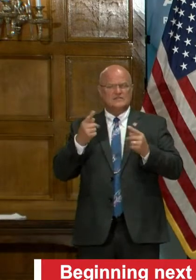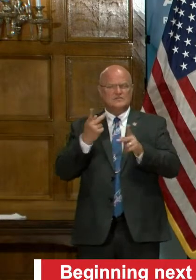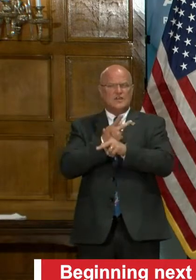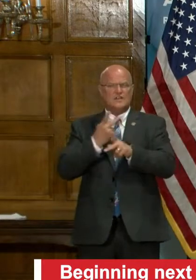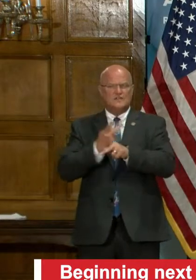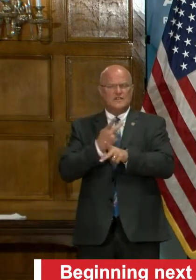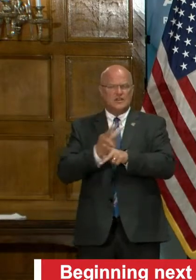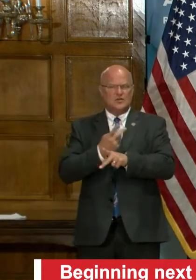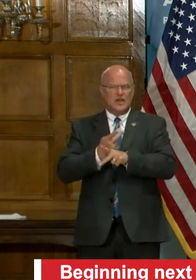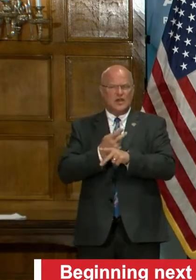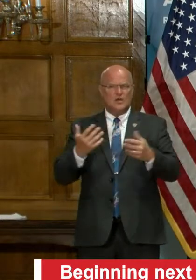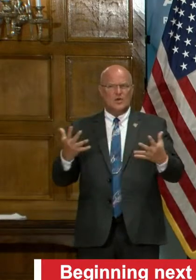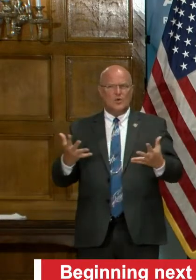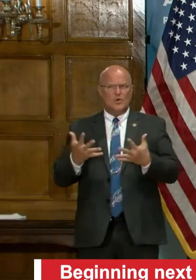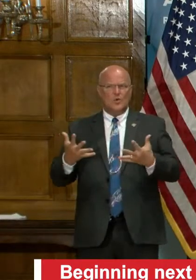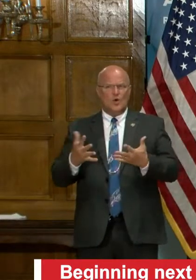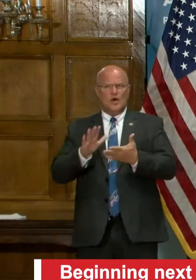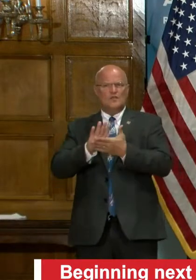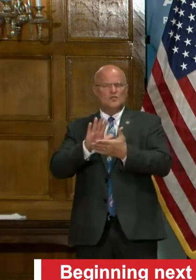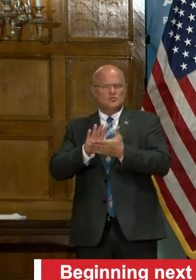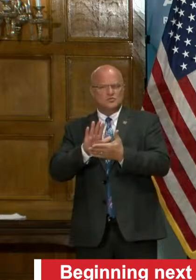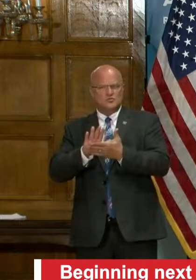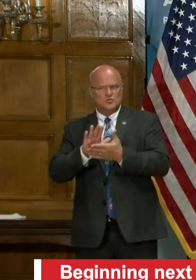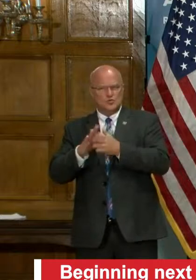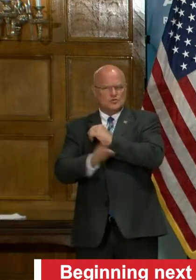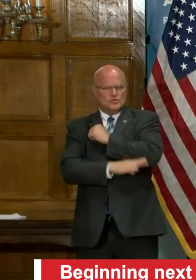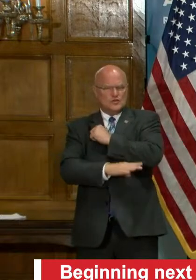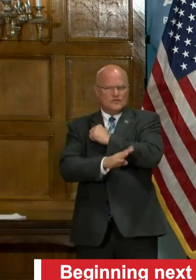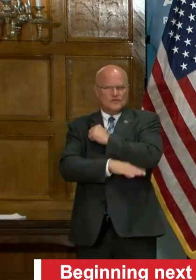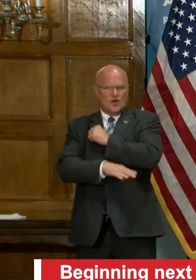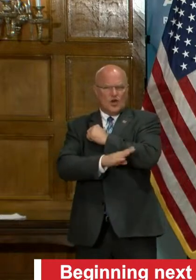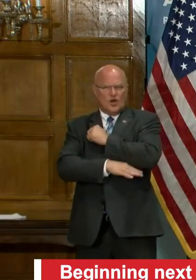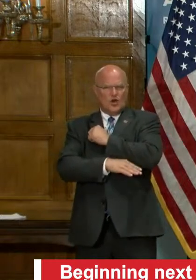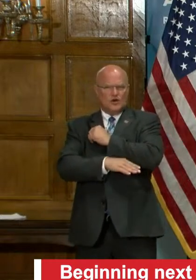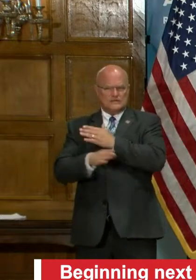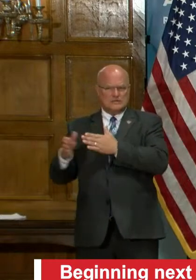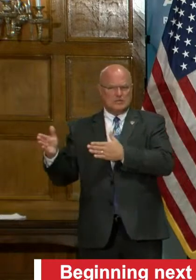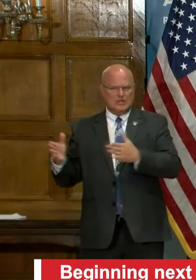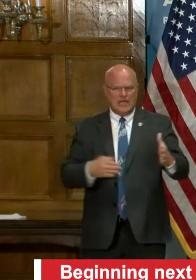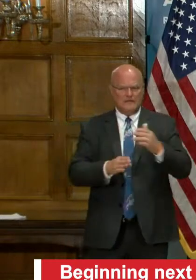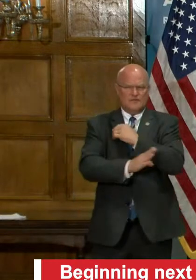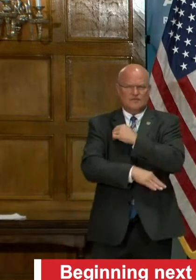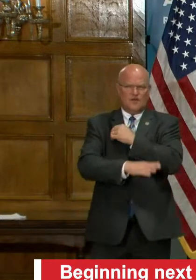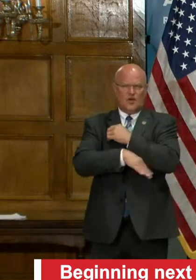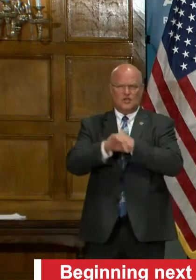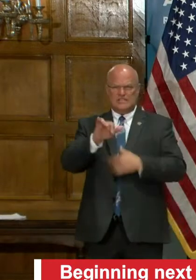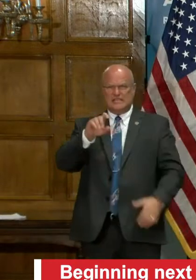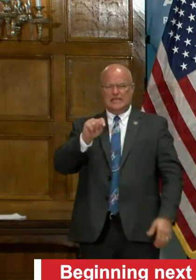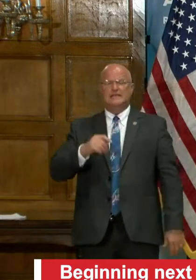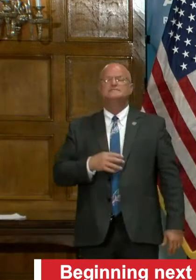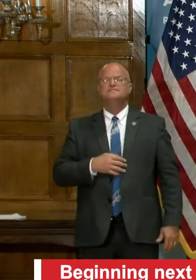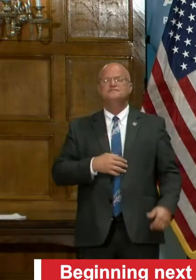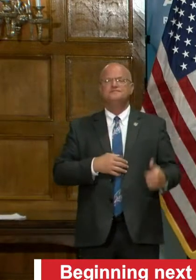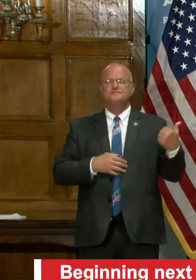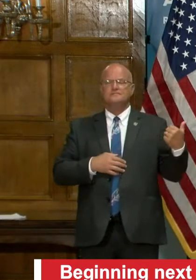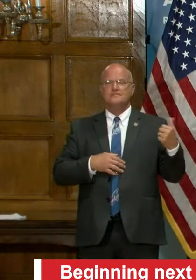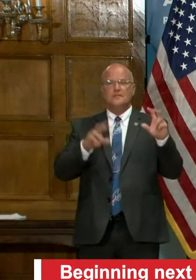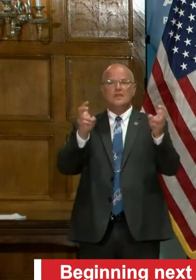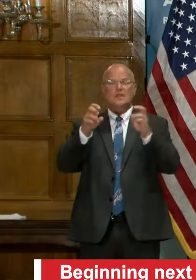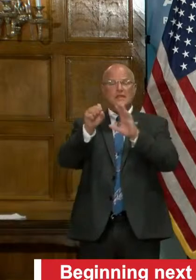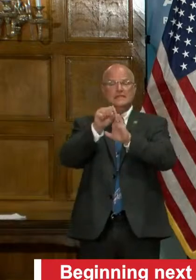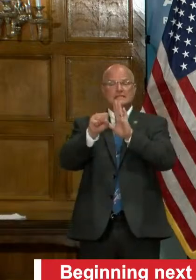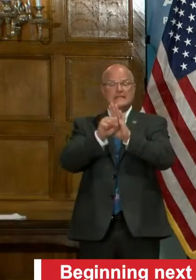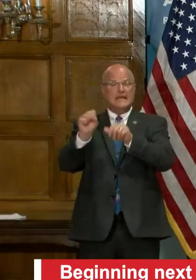out what to do with schools in the fall? Is there a final plan yet put together on that? In terms of